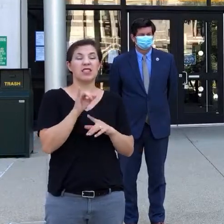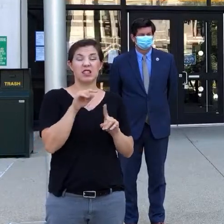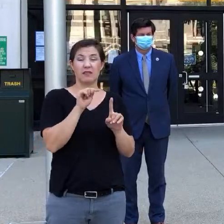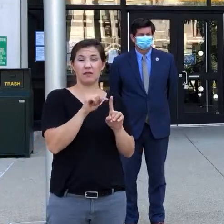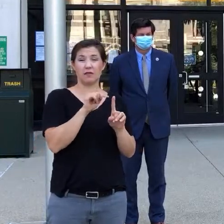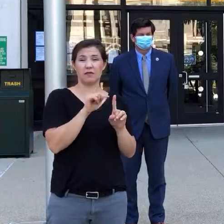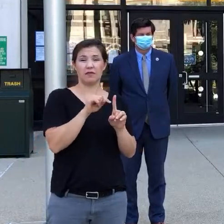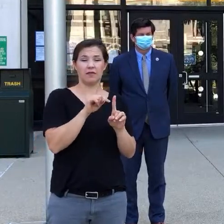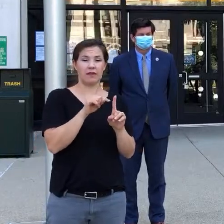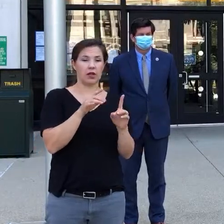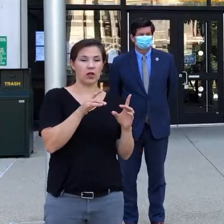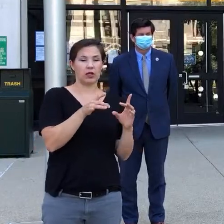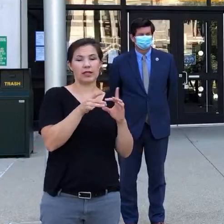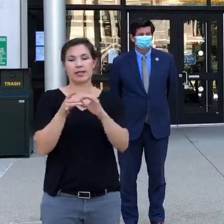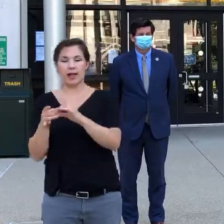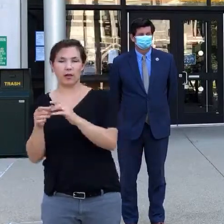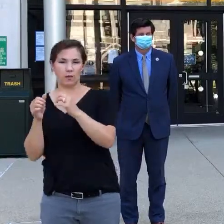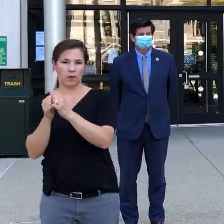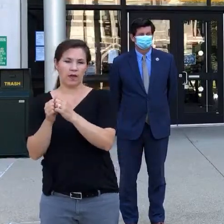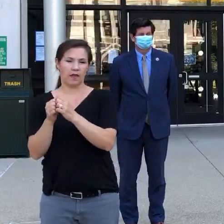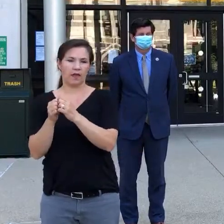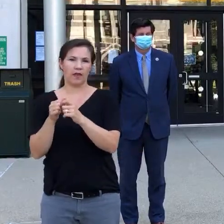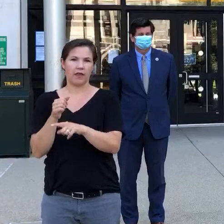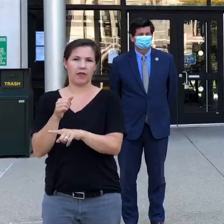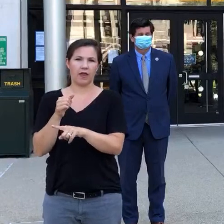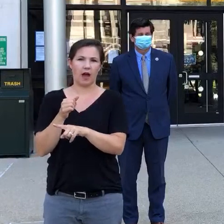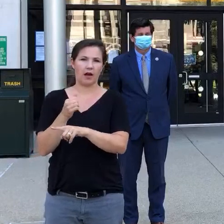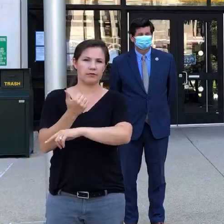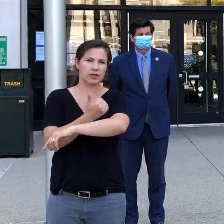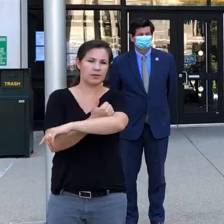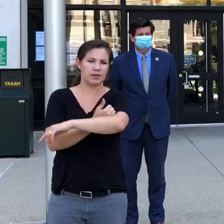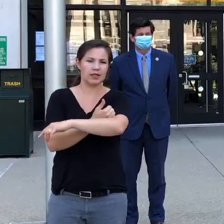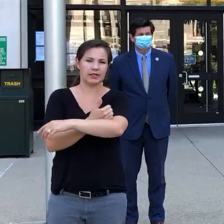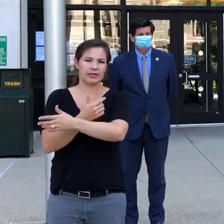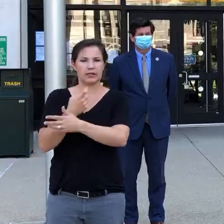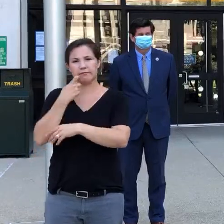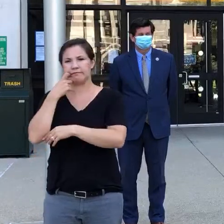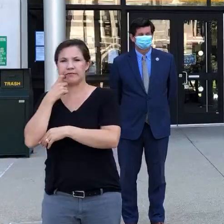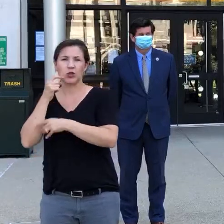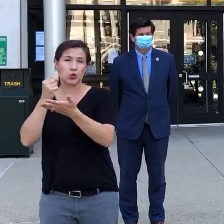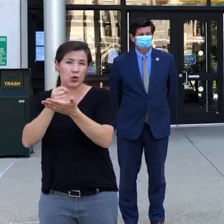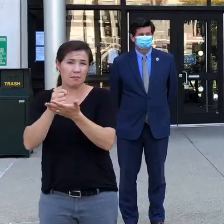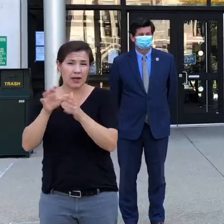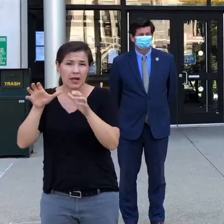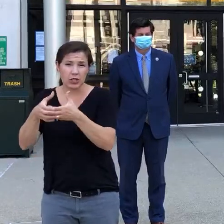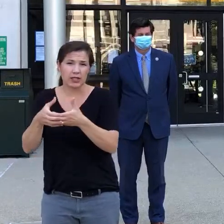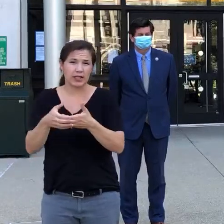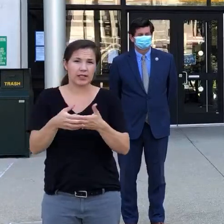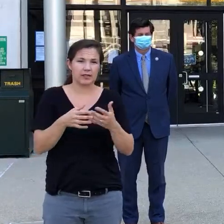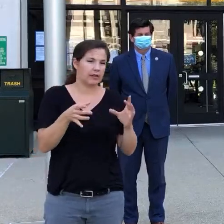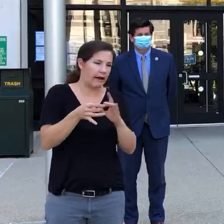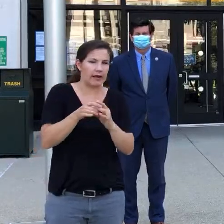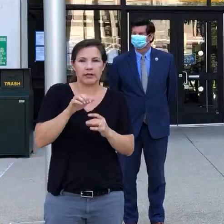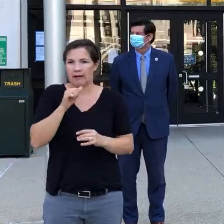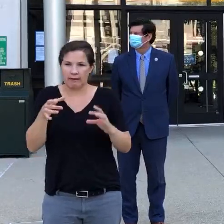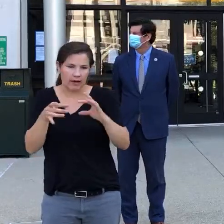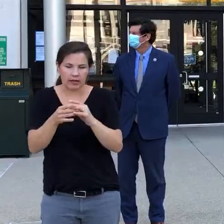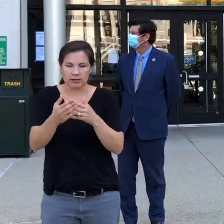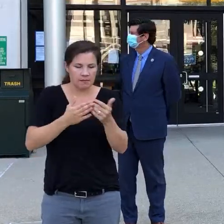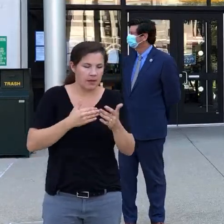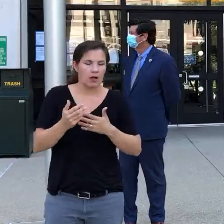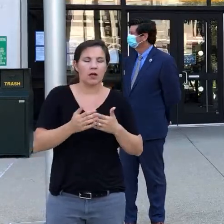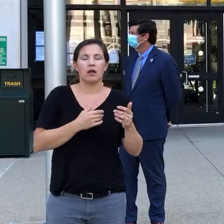are connected or not connected with our substance abuse treatment agencies. So first of all, we